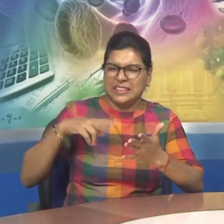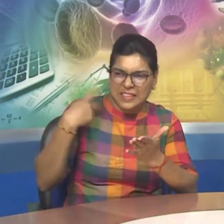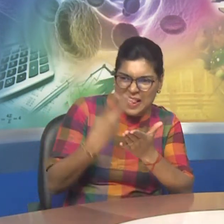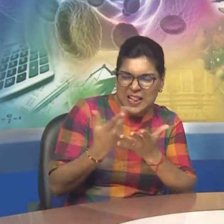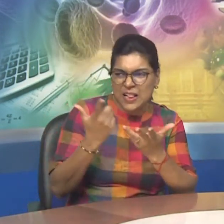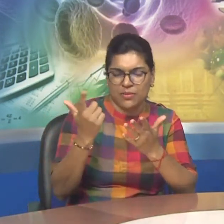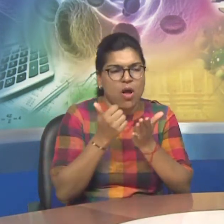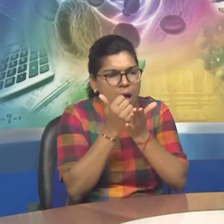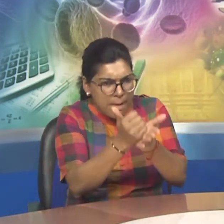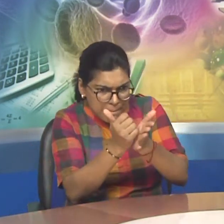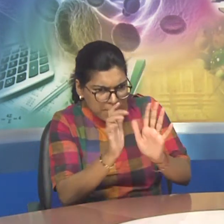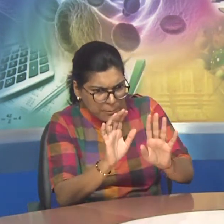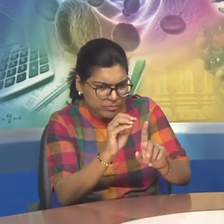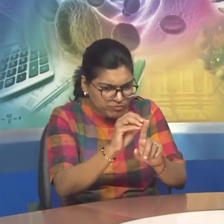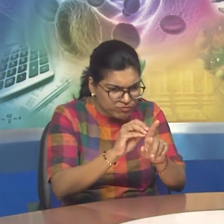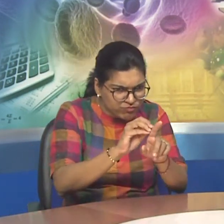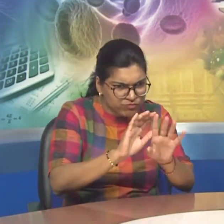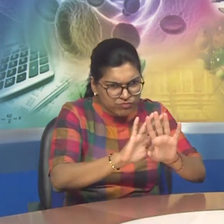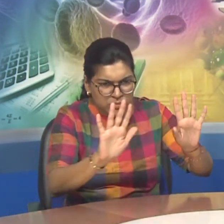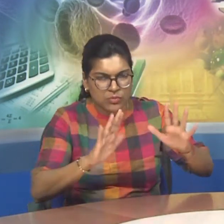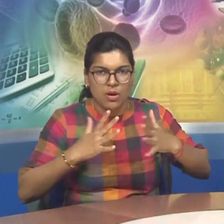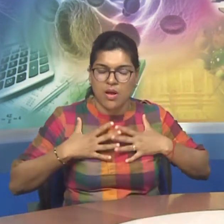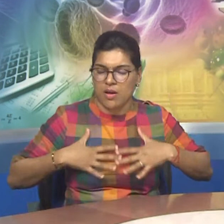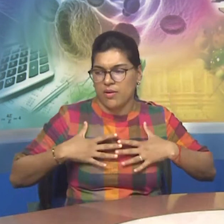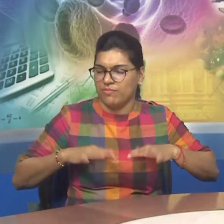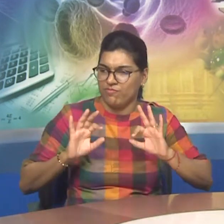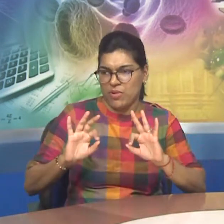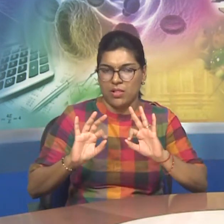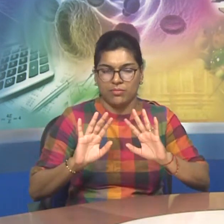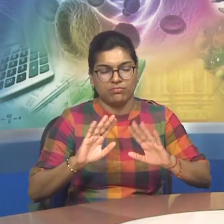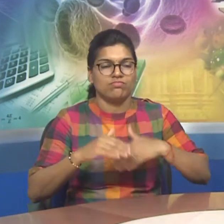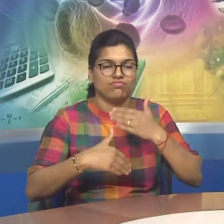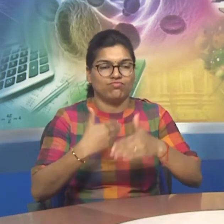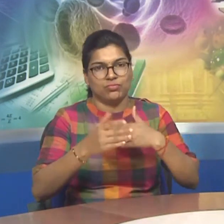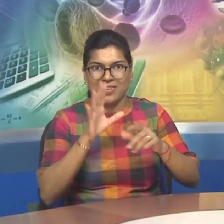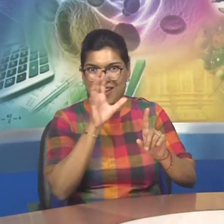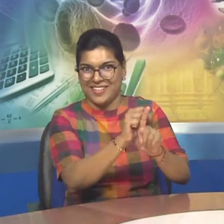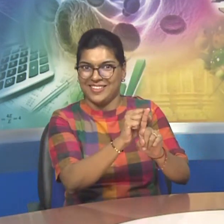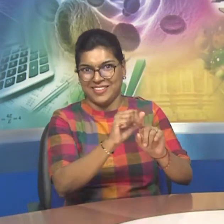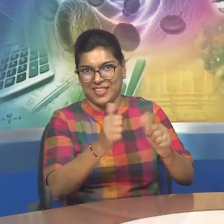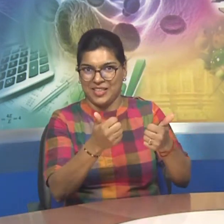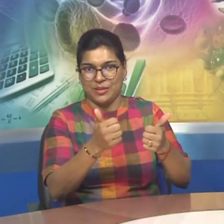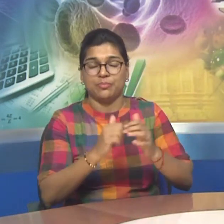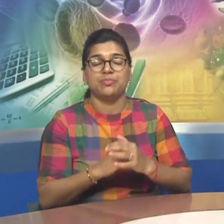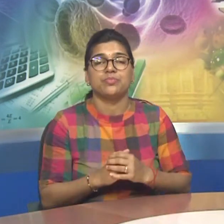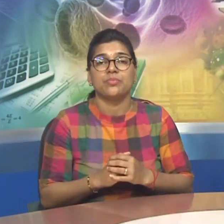But can people see our sufferings when we go through emotional or mental pain?